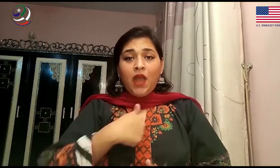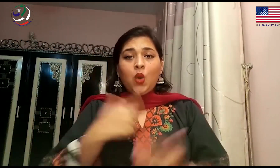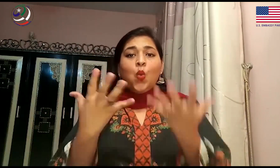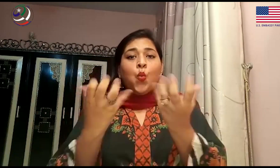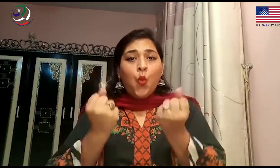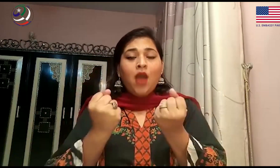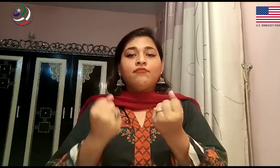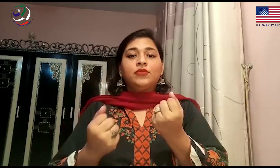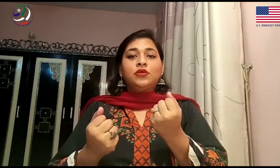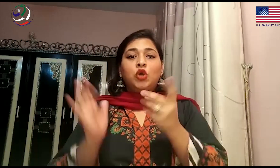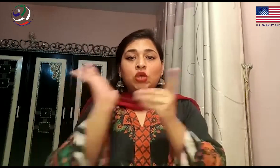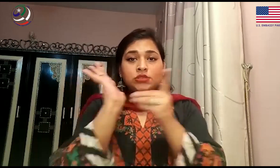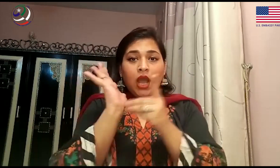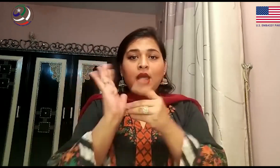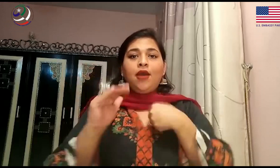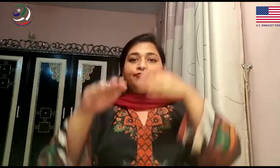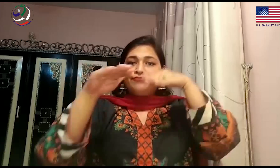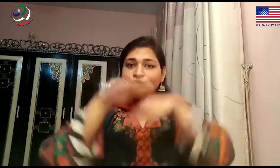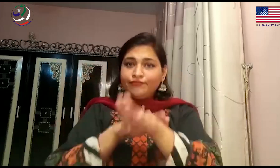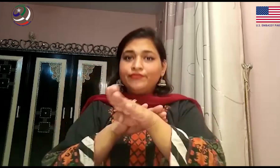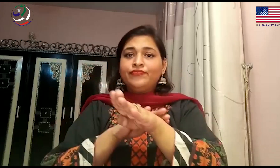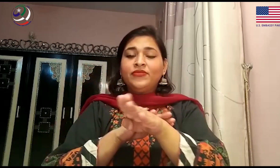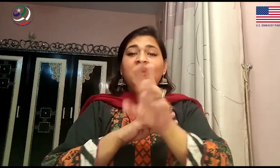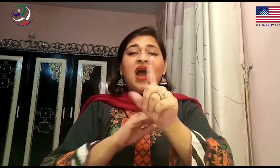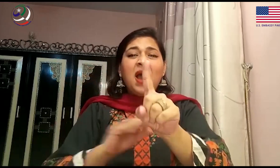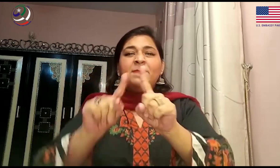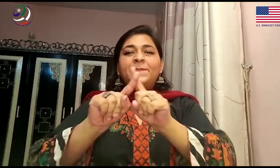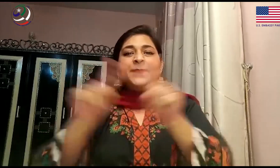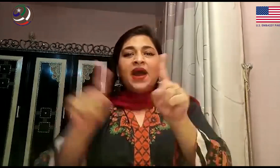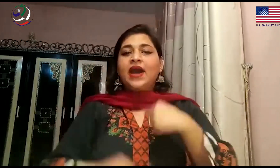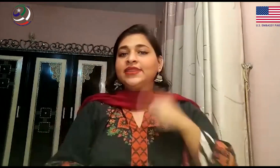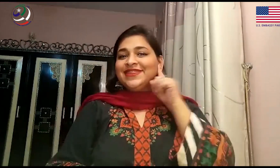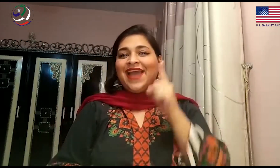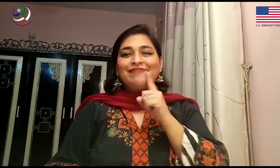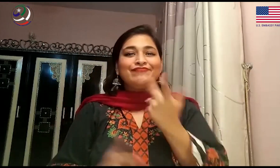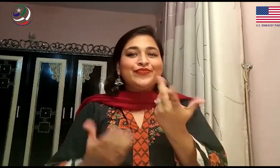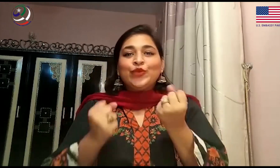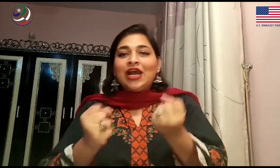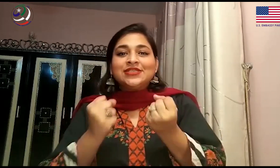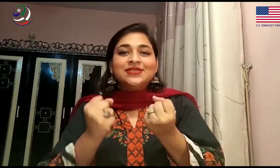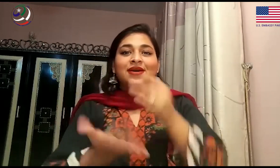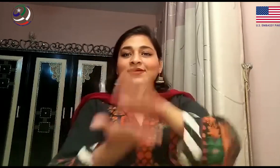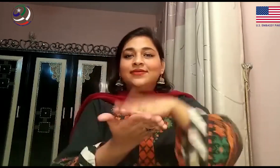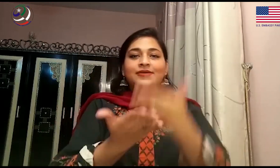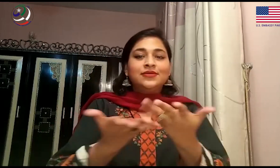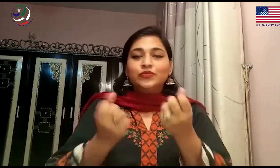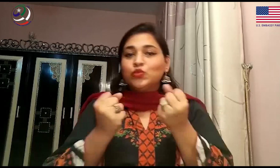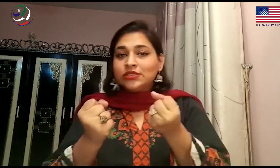Whenever I go to the doctor, I don't go alone. I can't go to the doctor alone because I'm